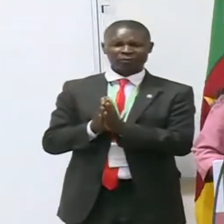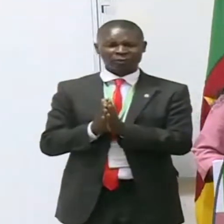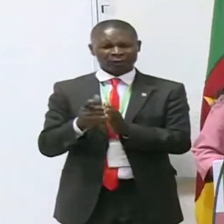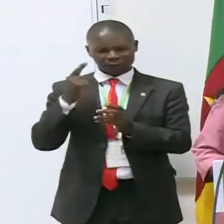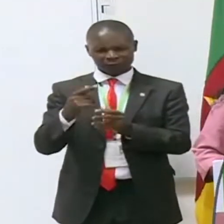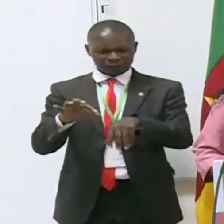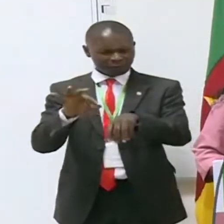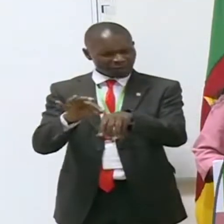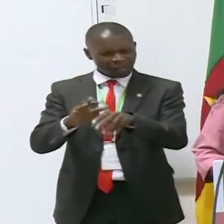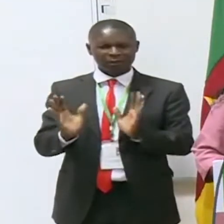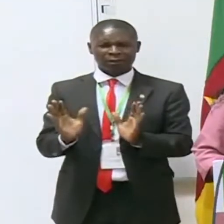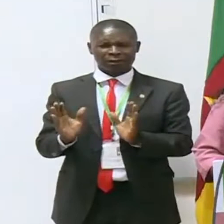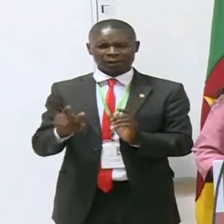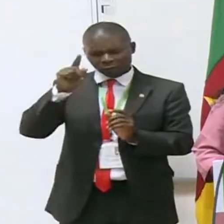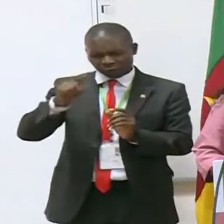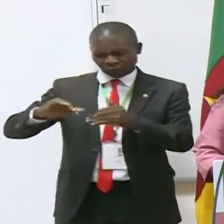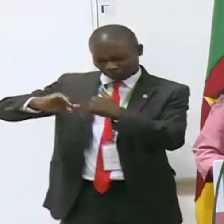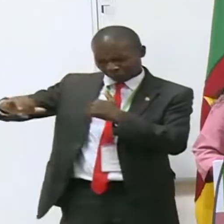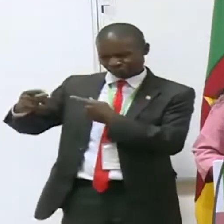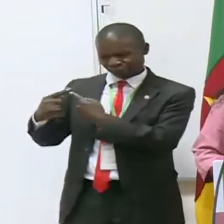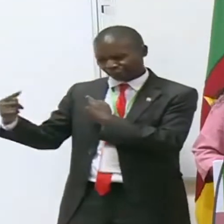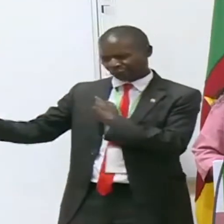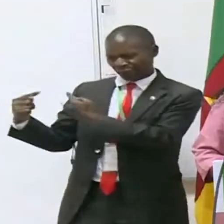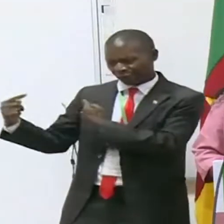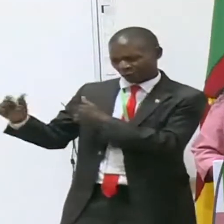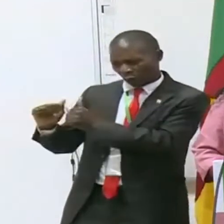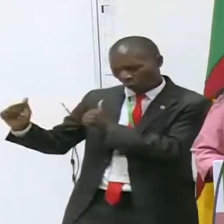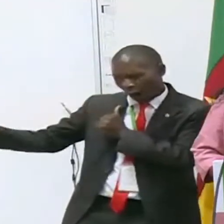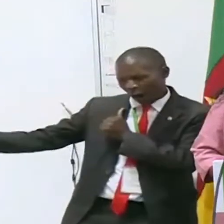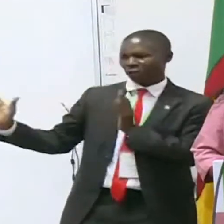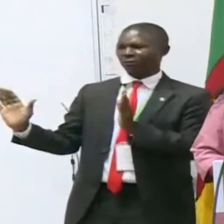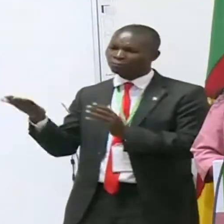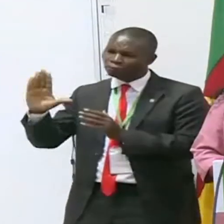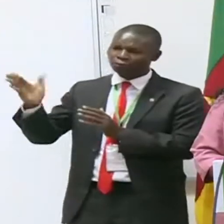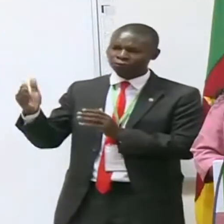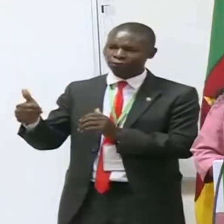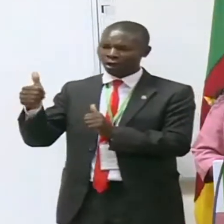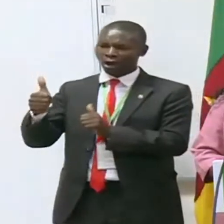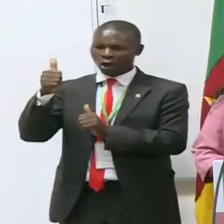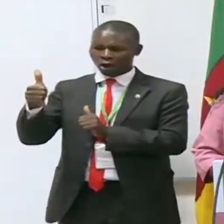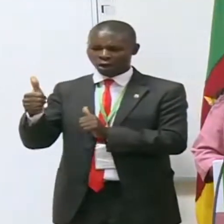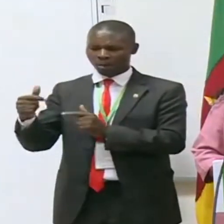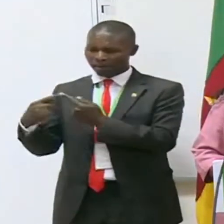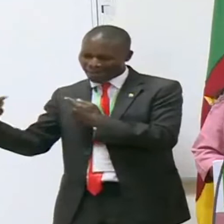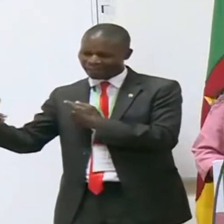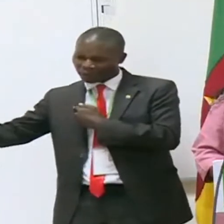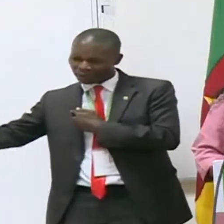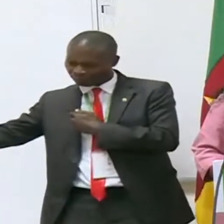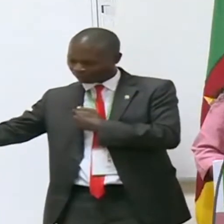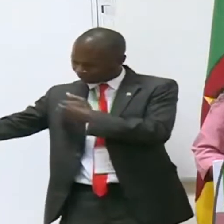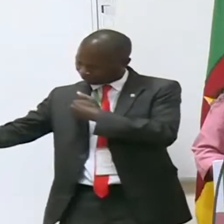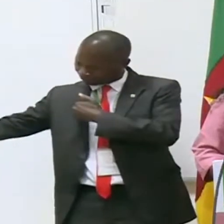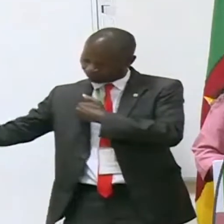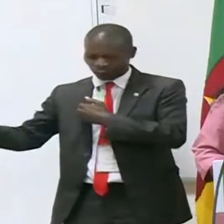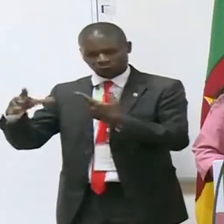an alcohol-based solution. Cover your nose and mouth with a disposable tissue